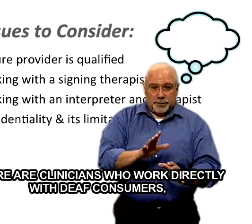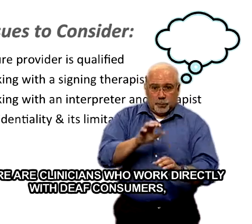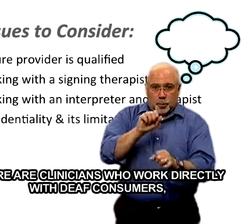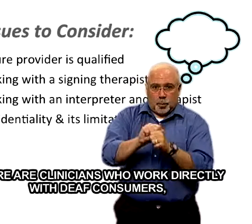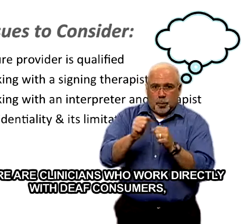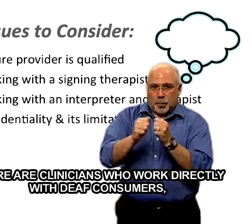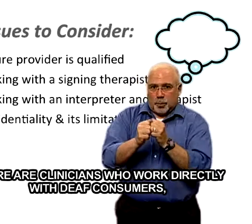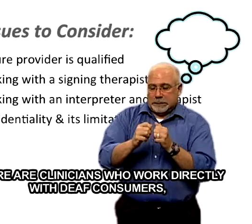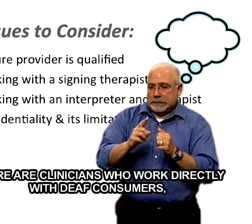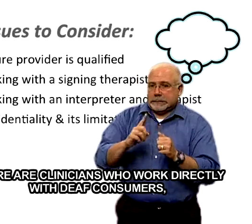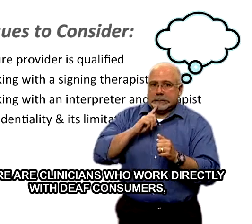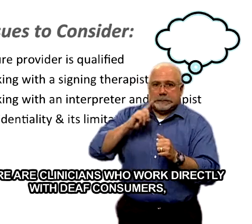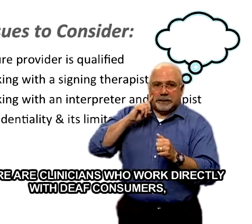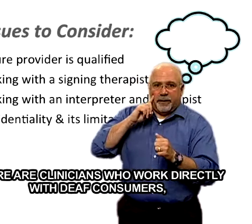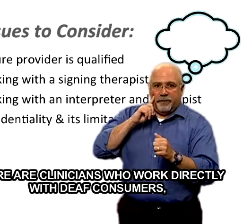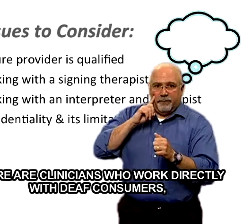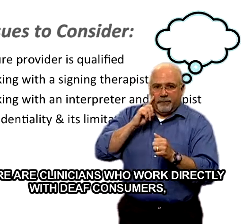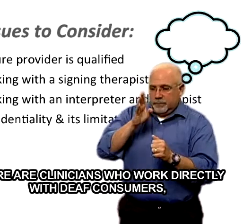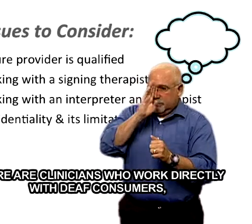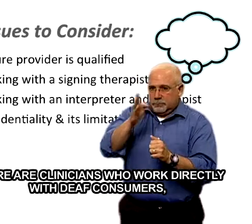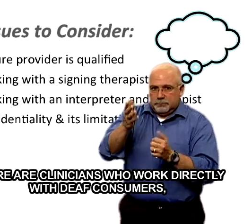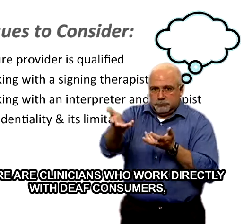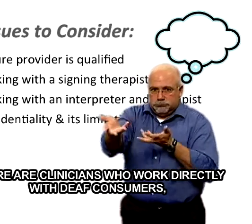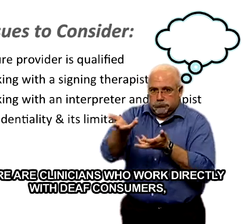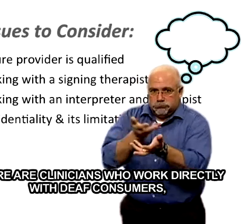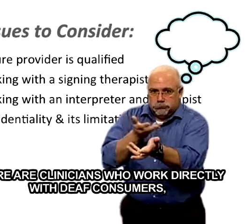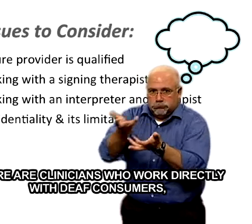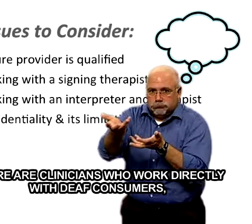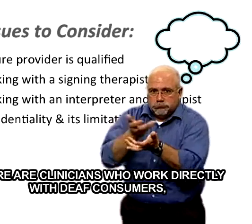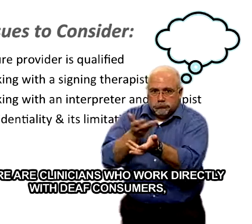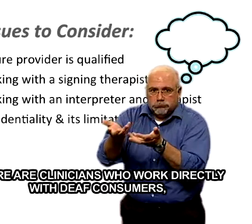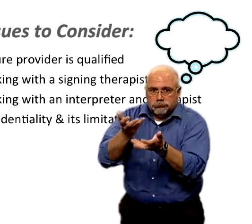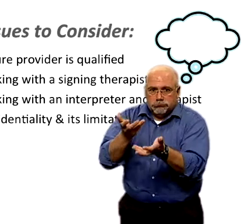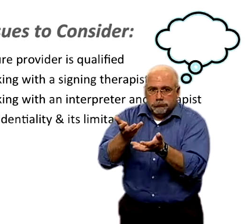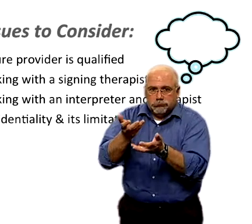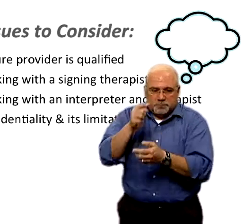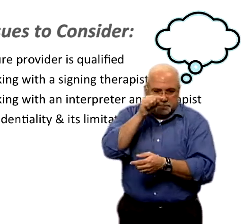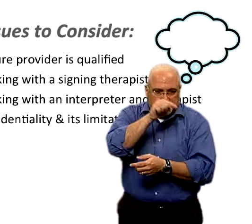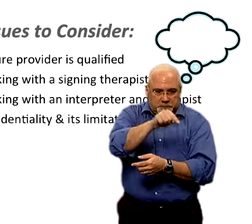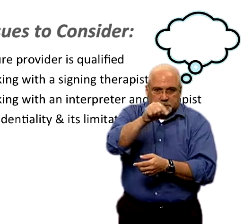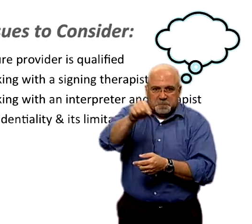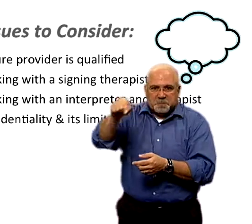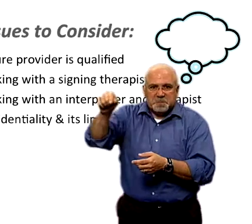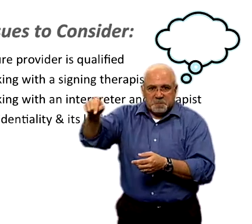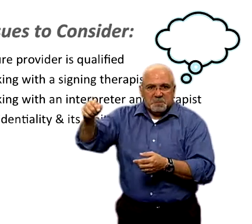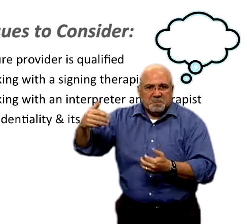There are clinicians who work directly with deaf consumers.